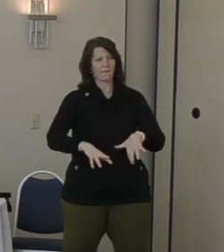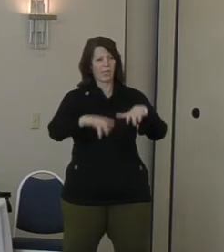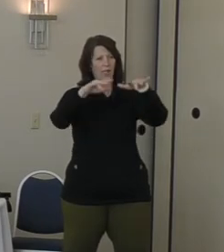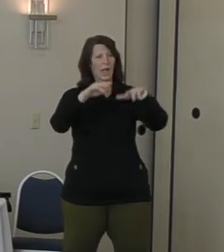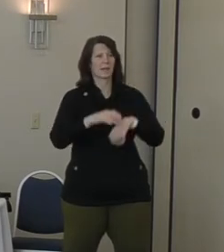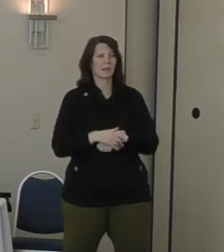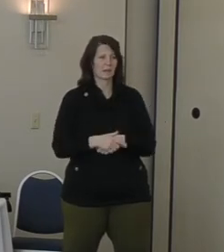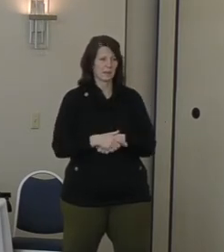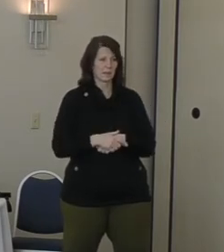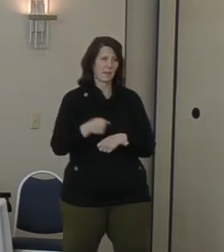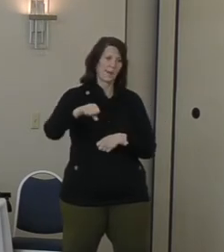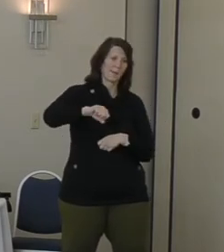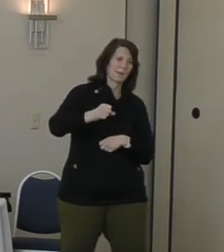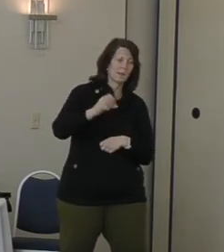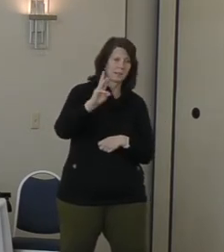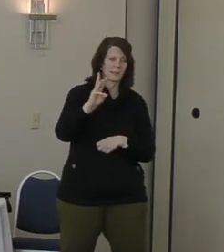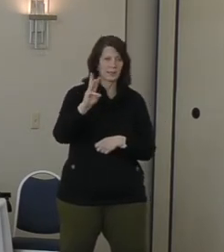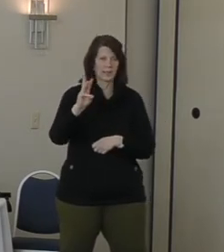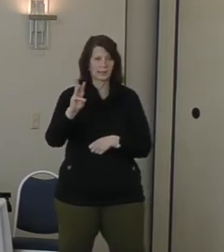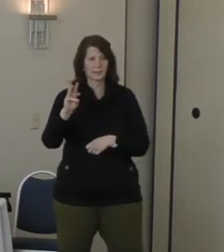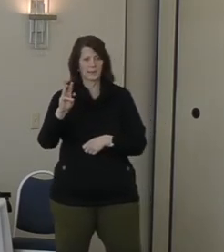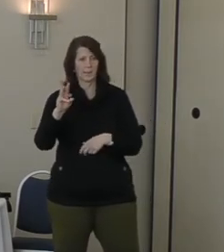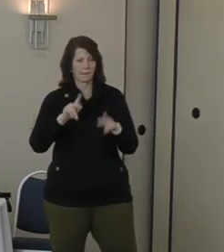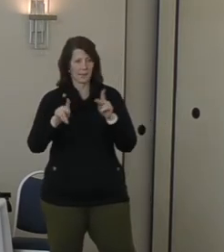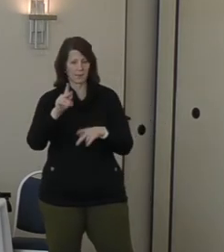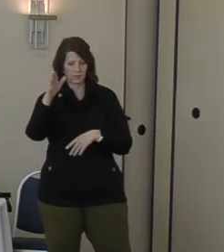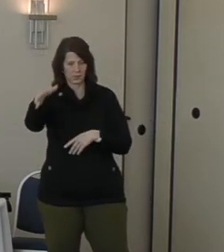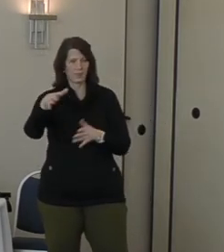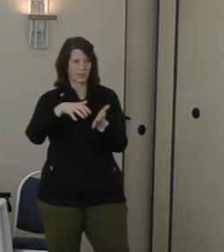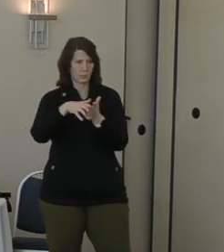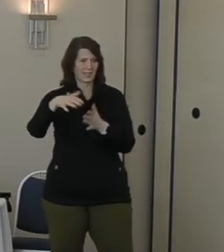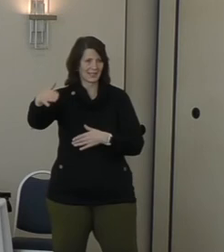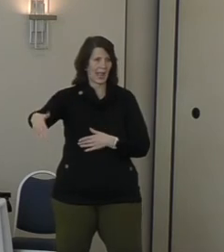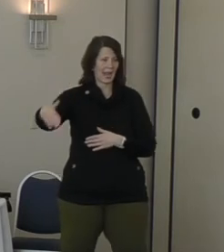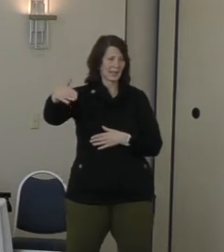thing. If we commit 6 bodies to this weak side, it's there.